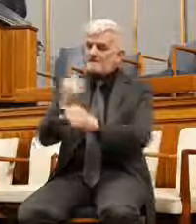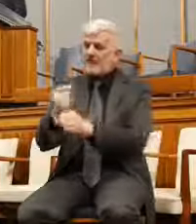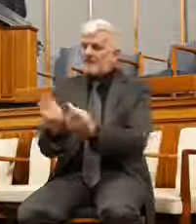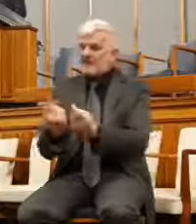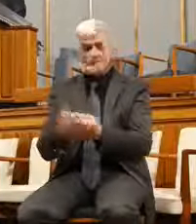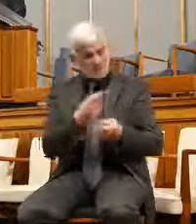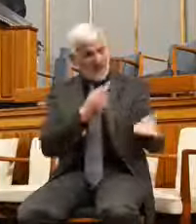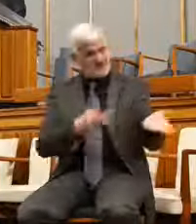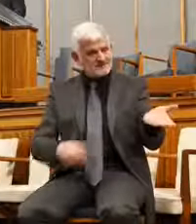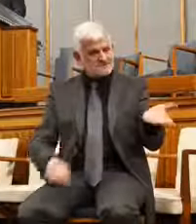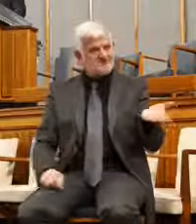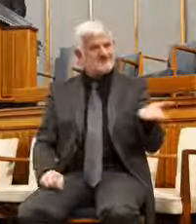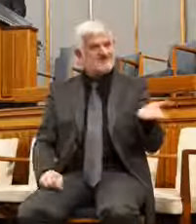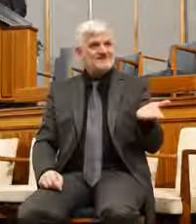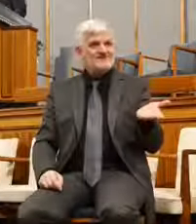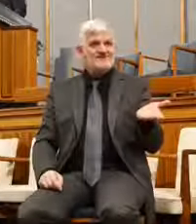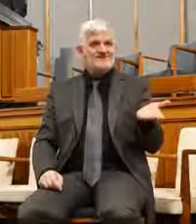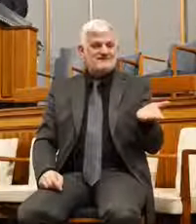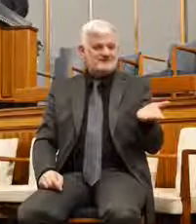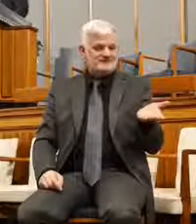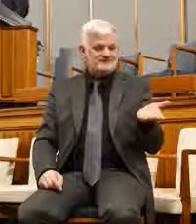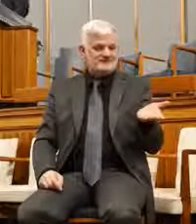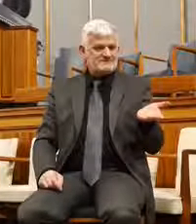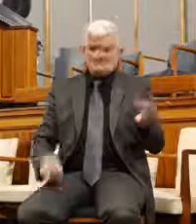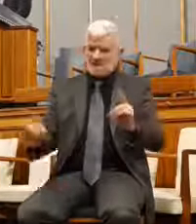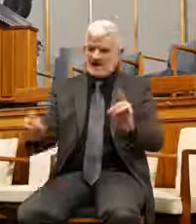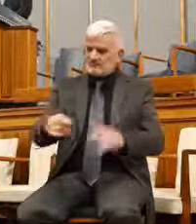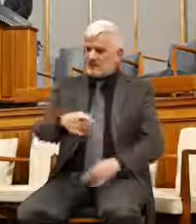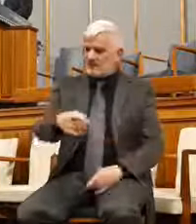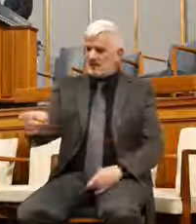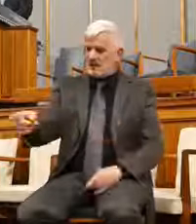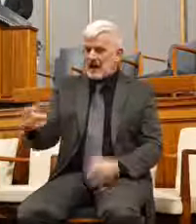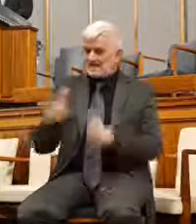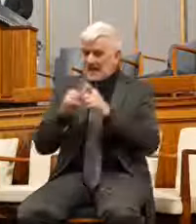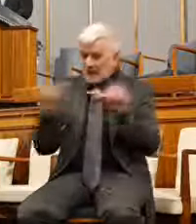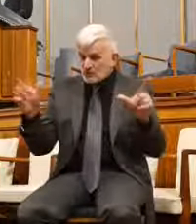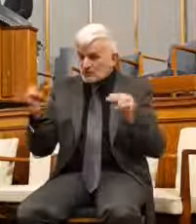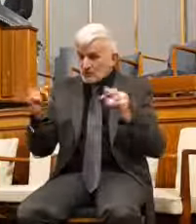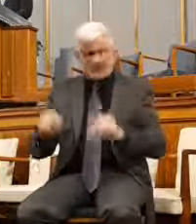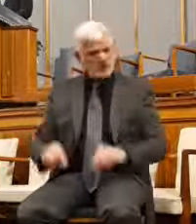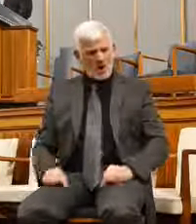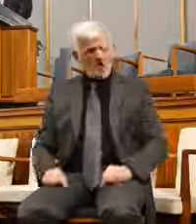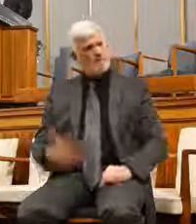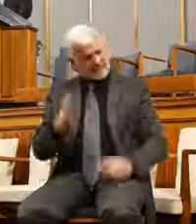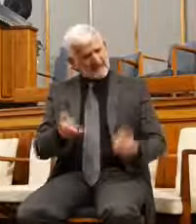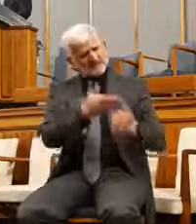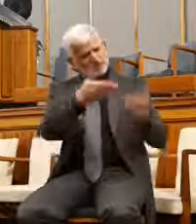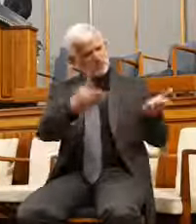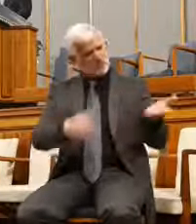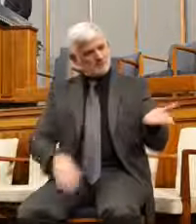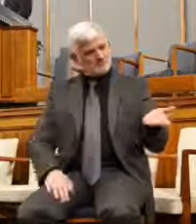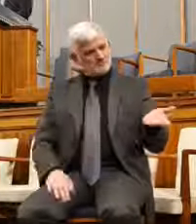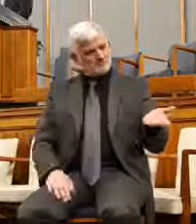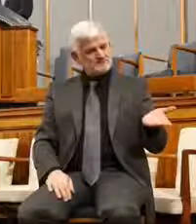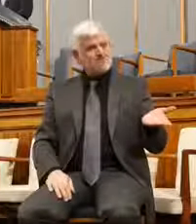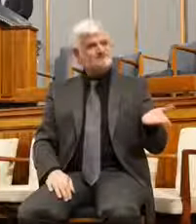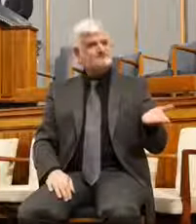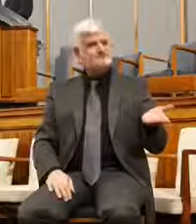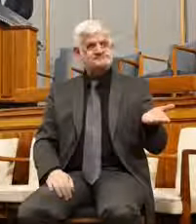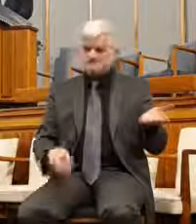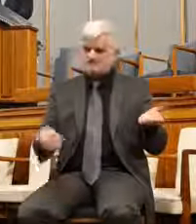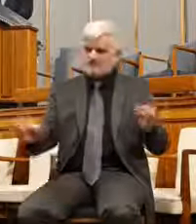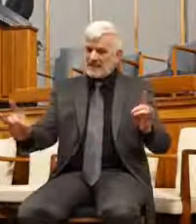to you. They do not have the power of language, which I've given to you. They do not